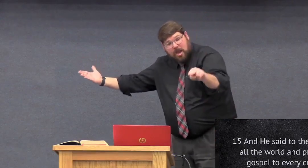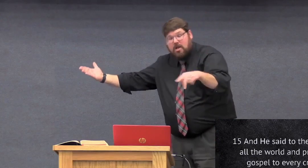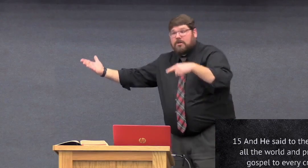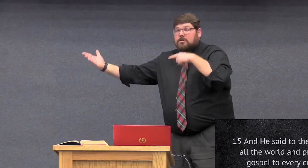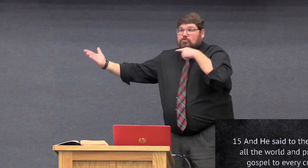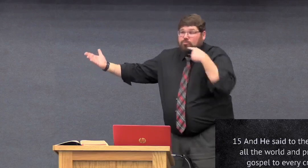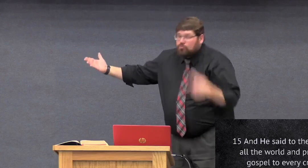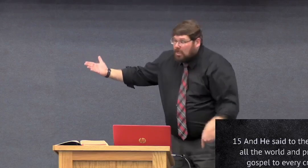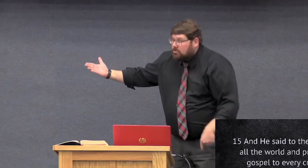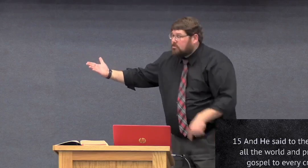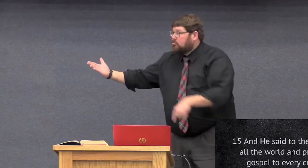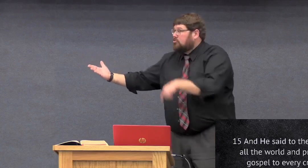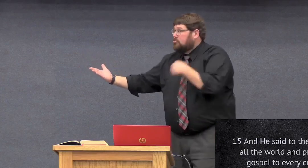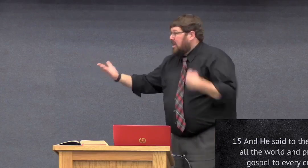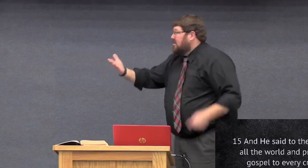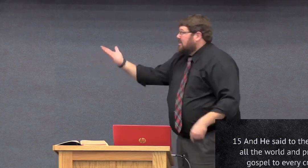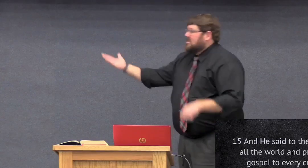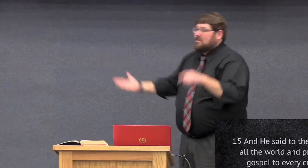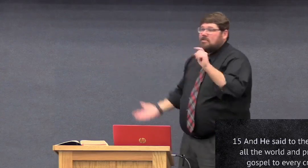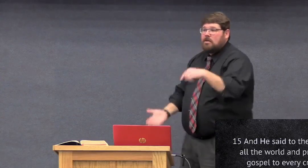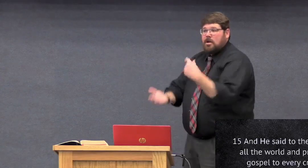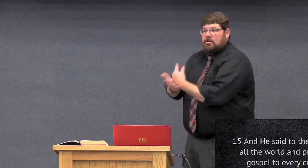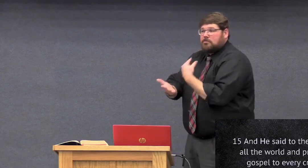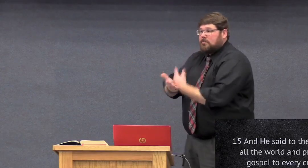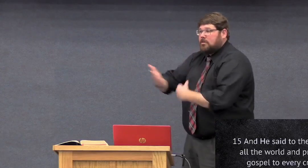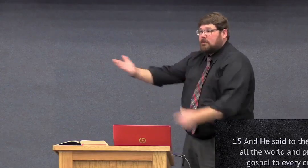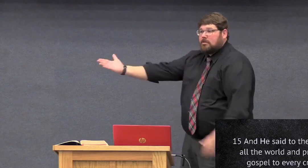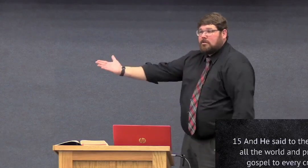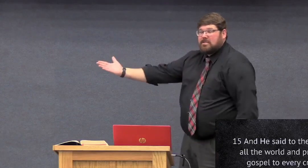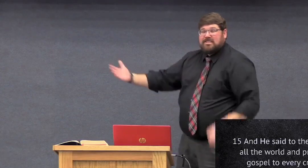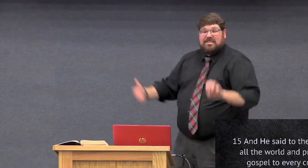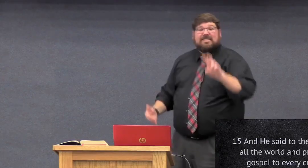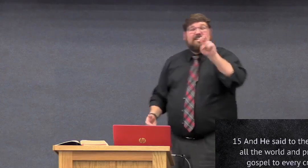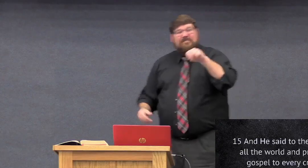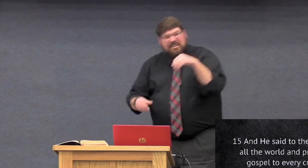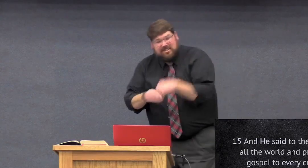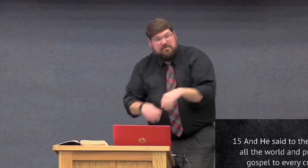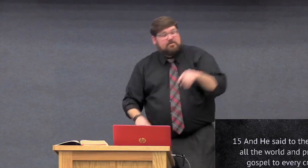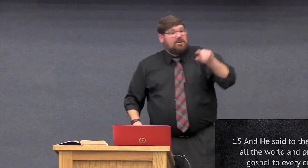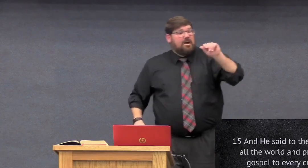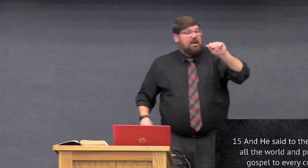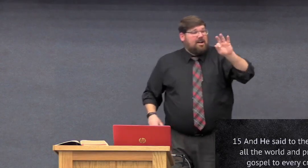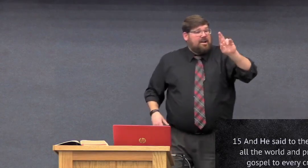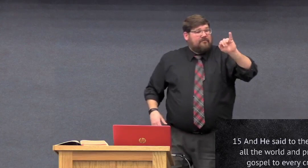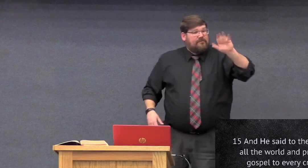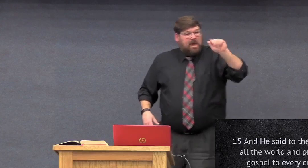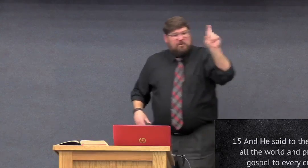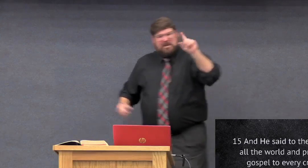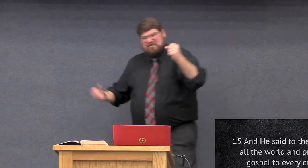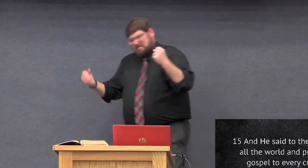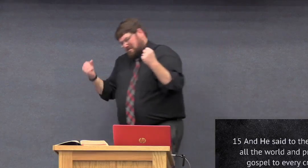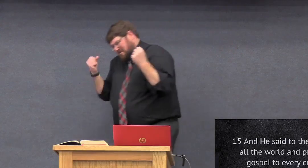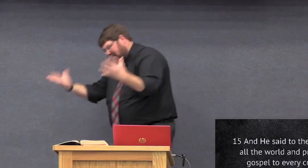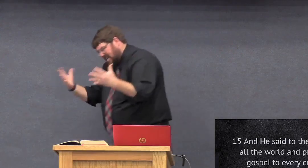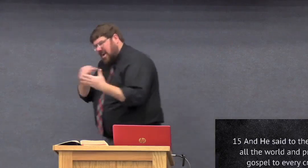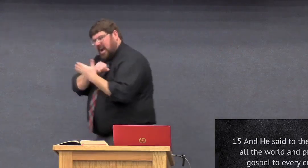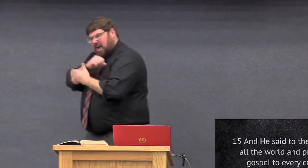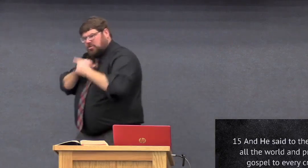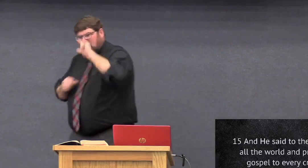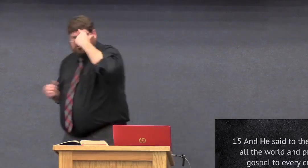of the United States, those in Russia, China, Iran, they need Jesus. Those who are in Africa, where there are